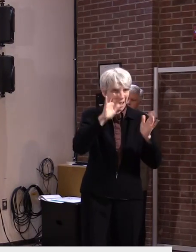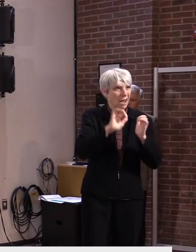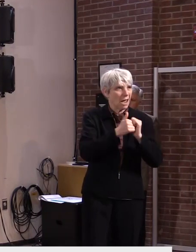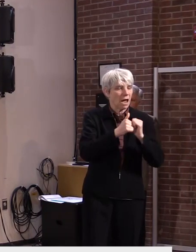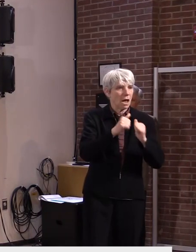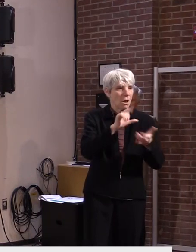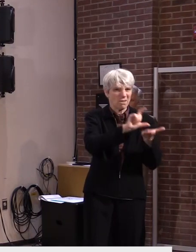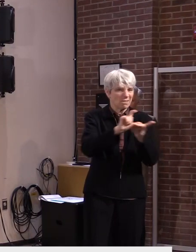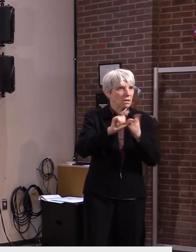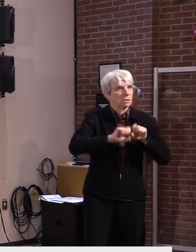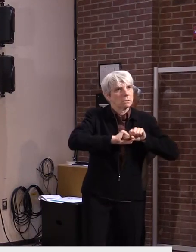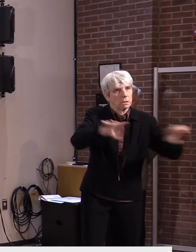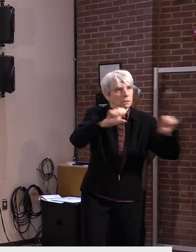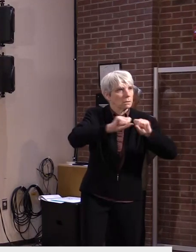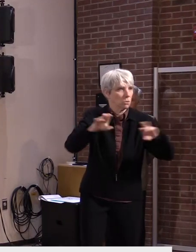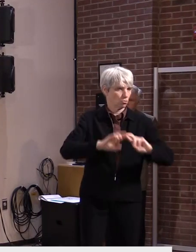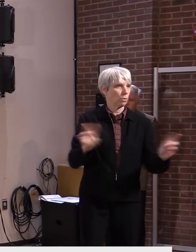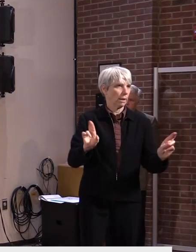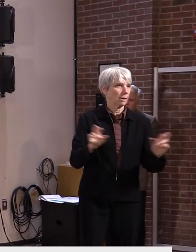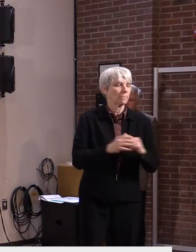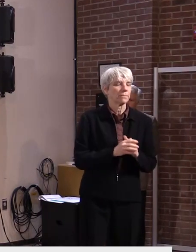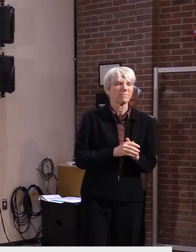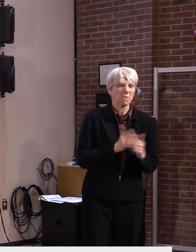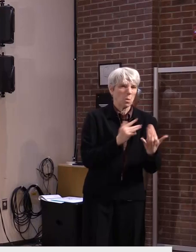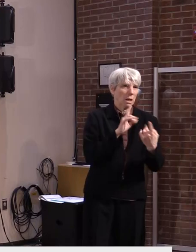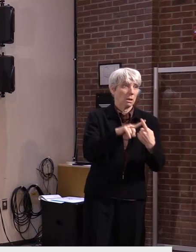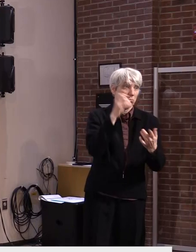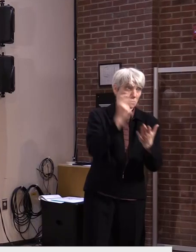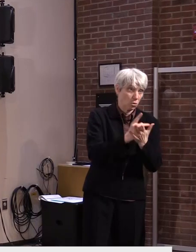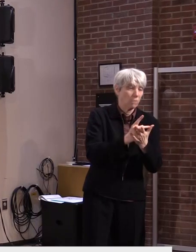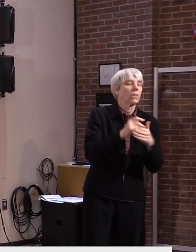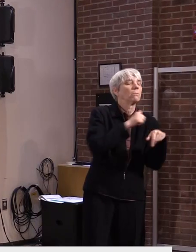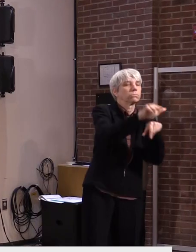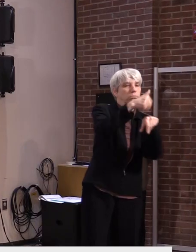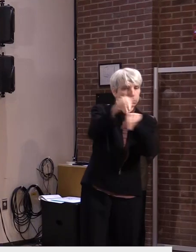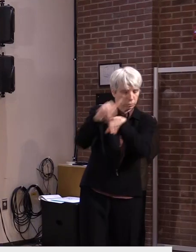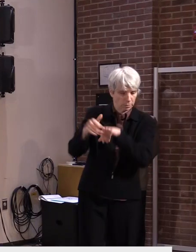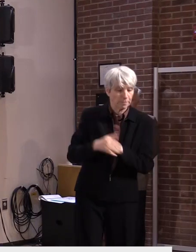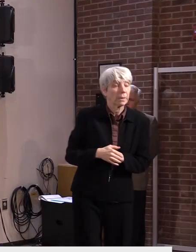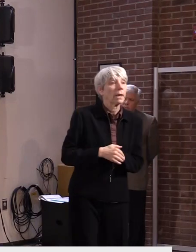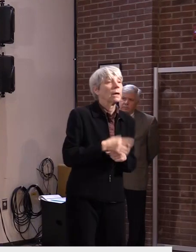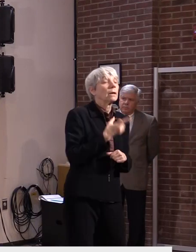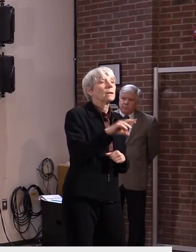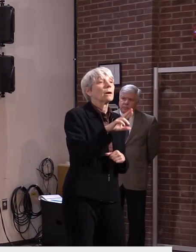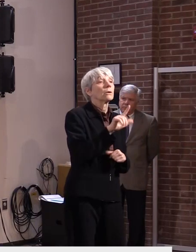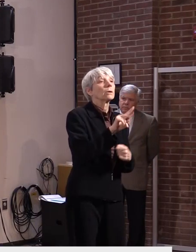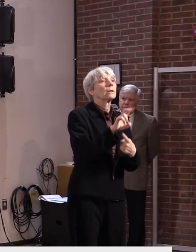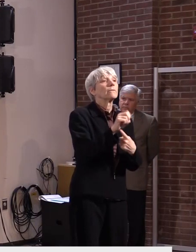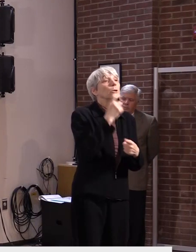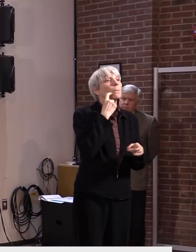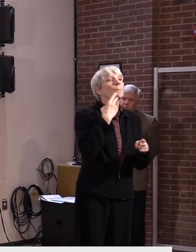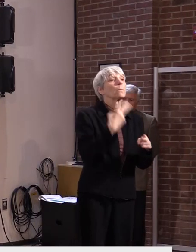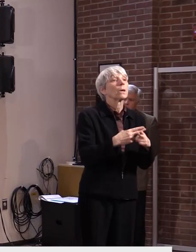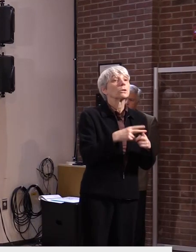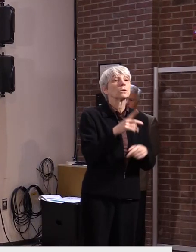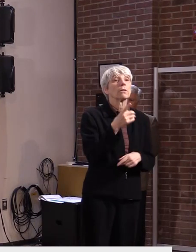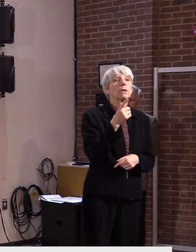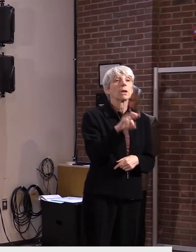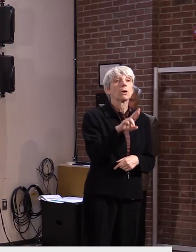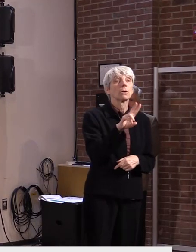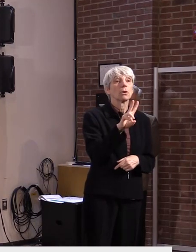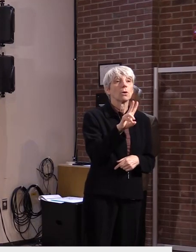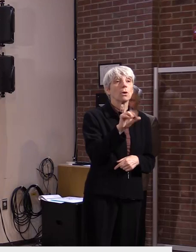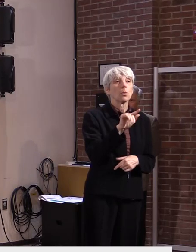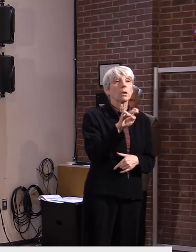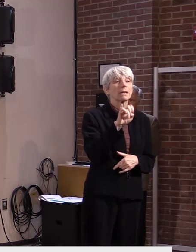is approved. Dr. Walensky, as Dr. Levine has just mentioned, Dr. Walensky has urged